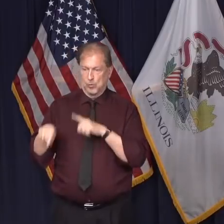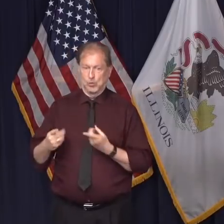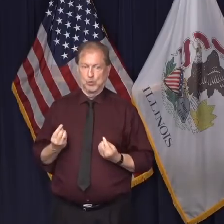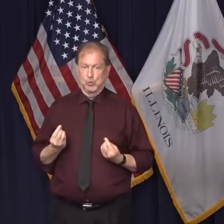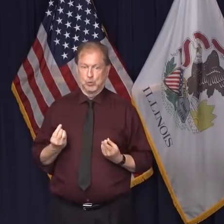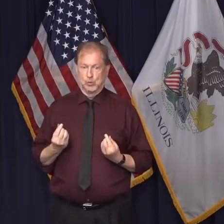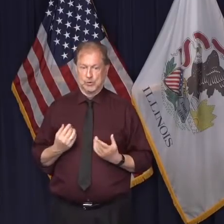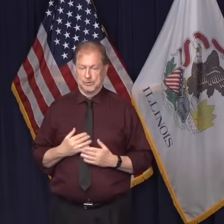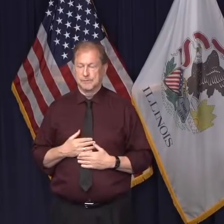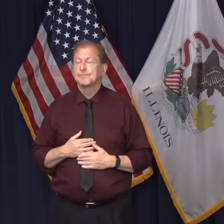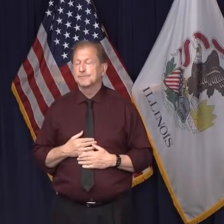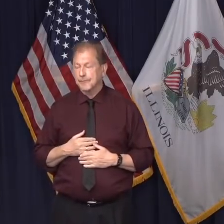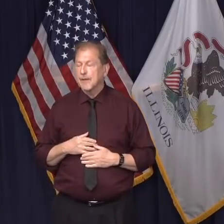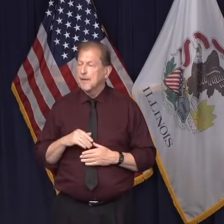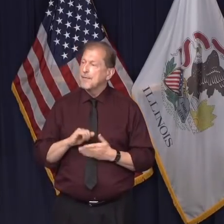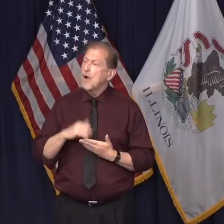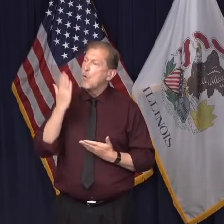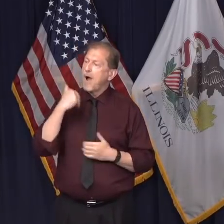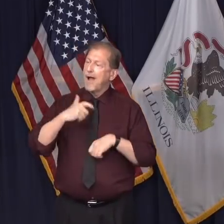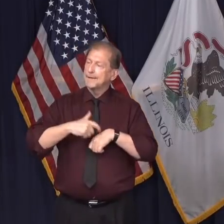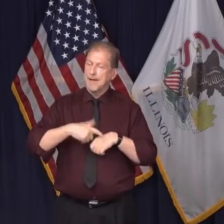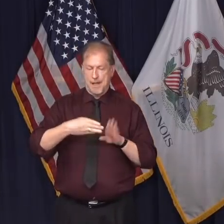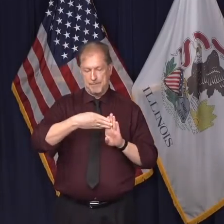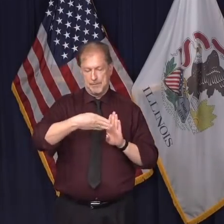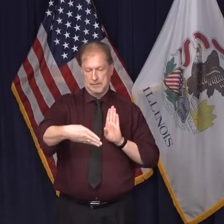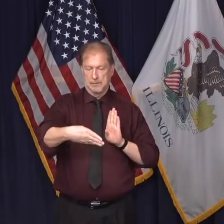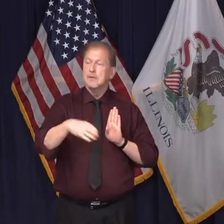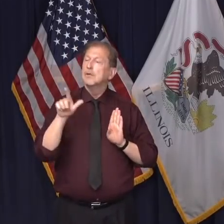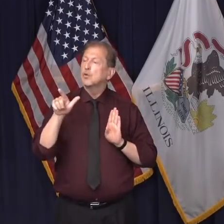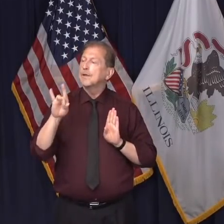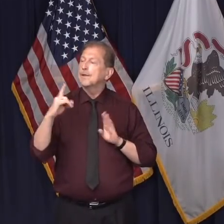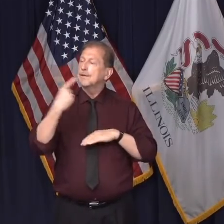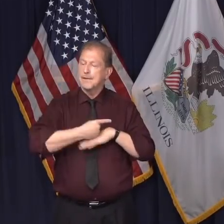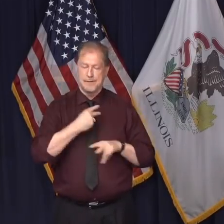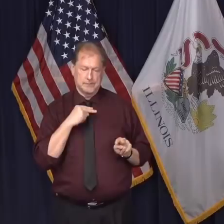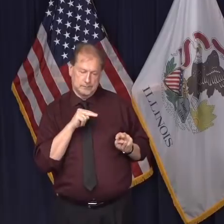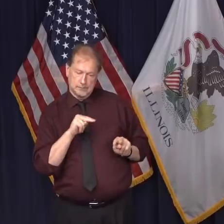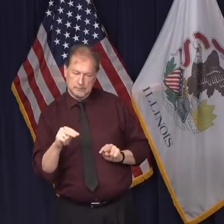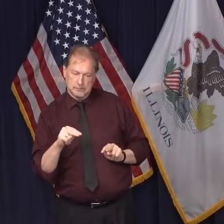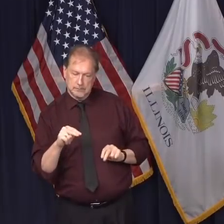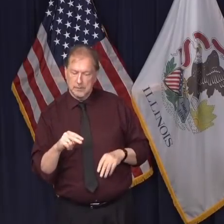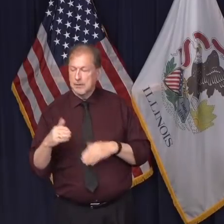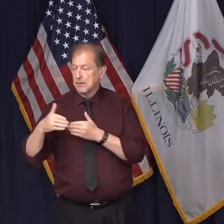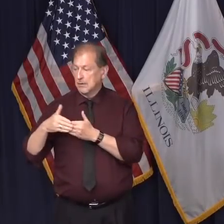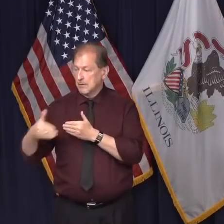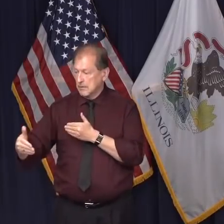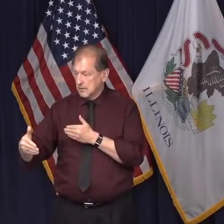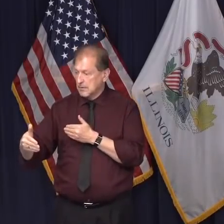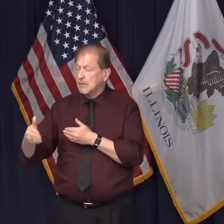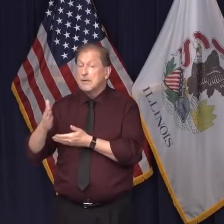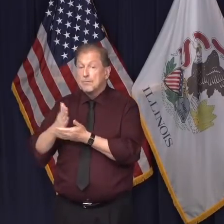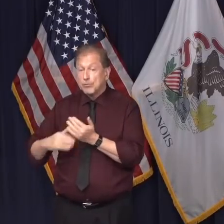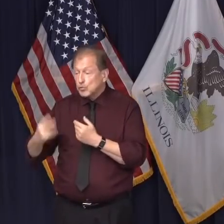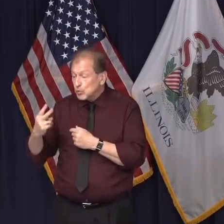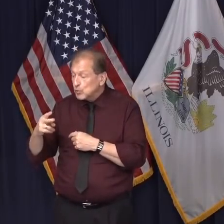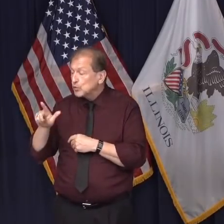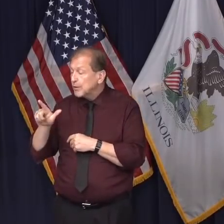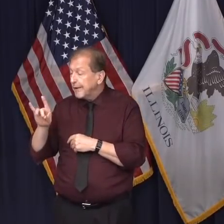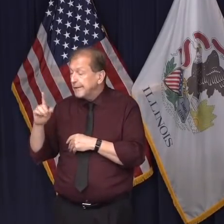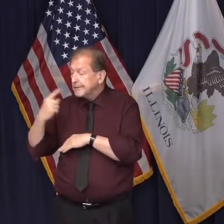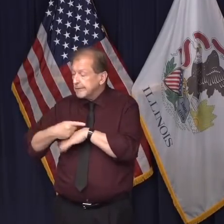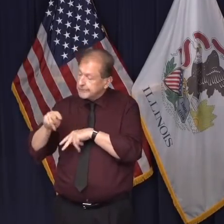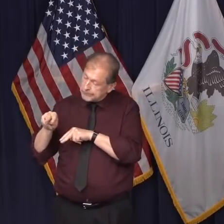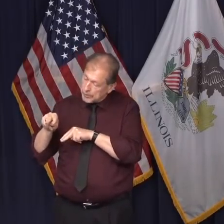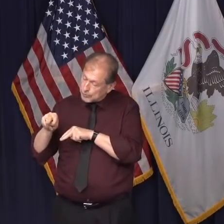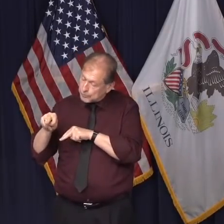the whole purpose of each phase and the reason there's a 28-day period involved in each phase is to monitor when you make the changes.